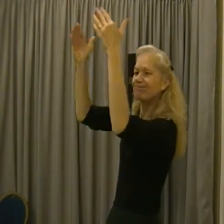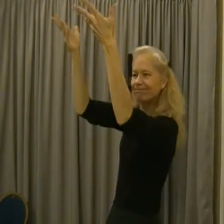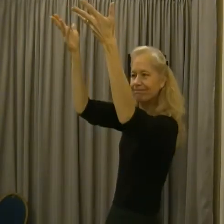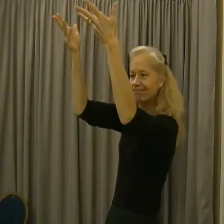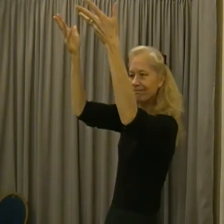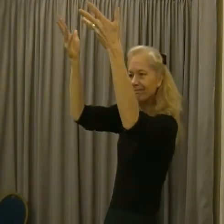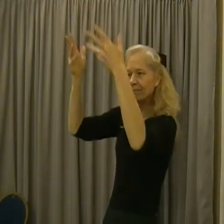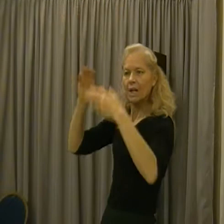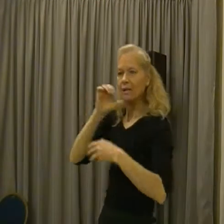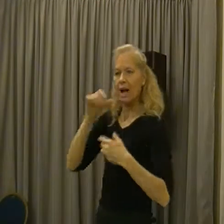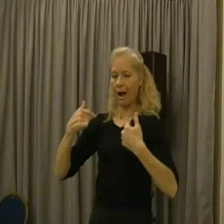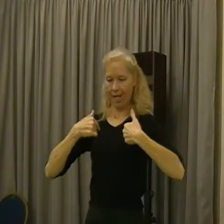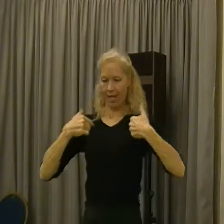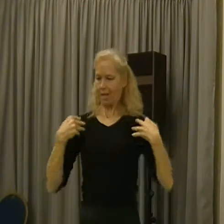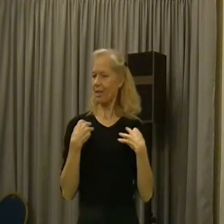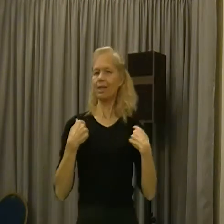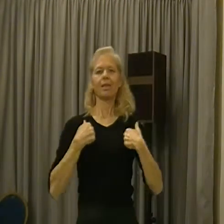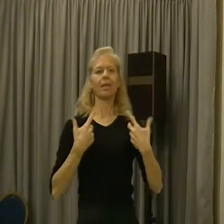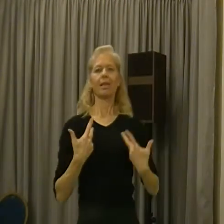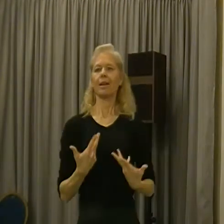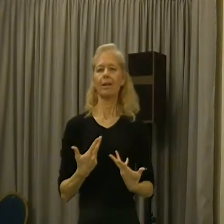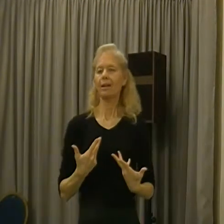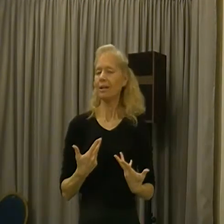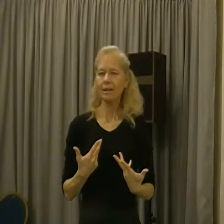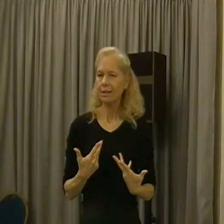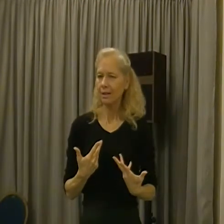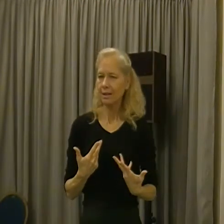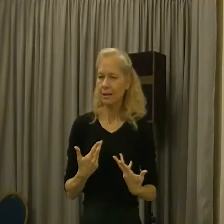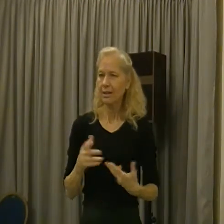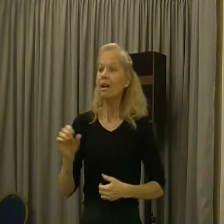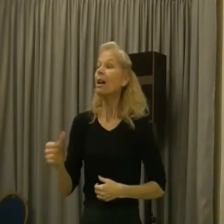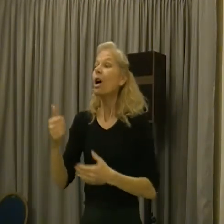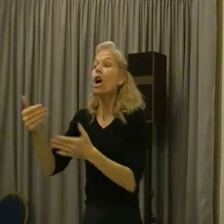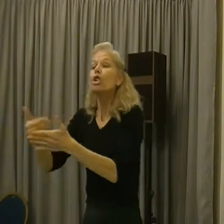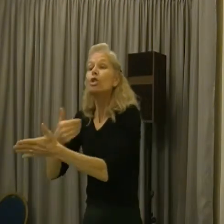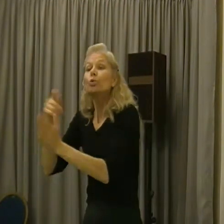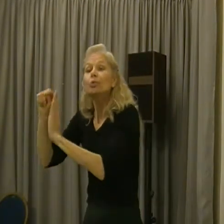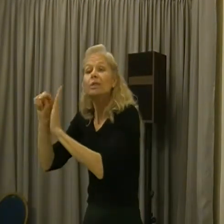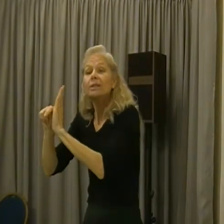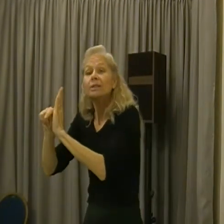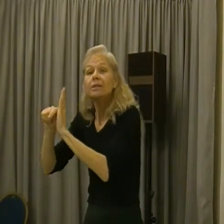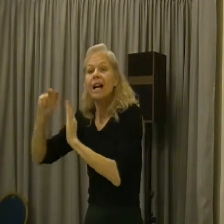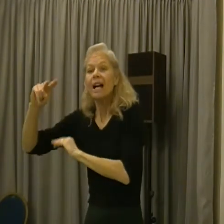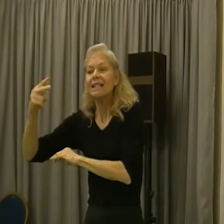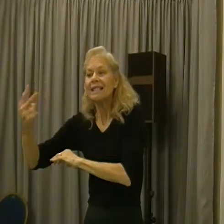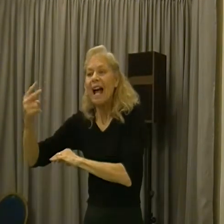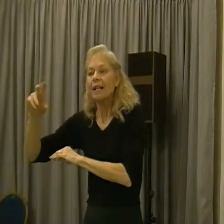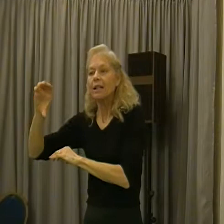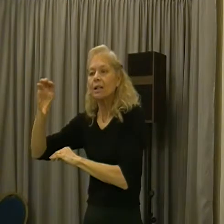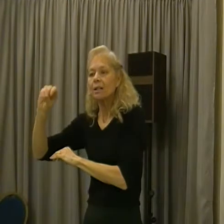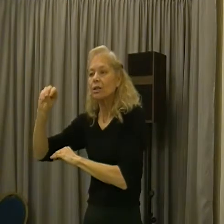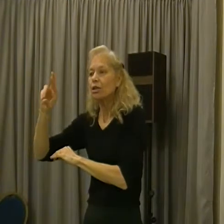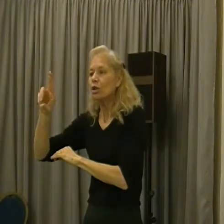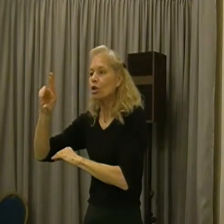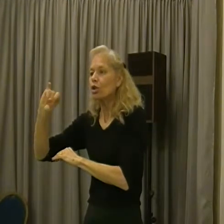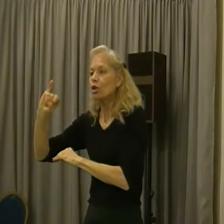2 Corinthians 6:16. What did God say at the end of the verse? God has said, "I will dwell in